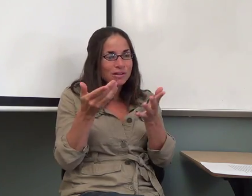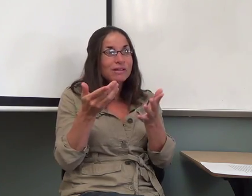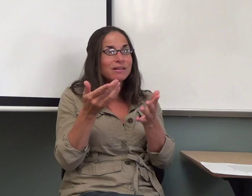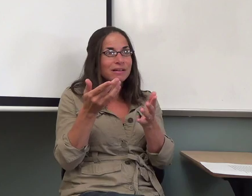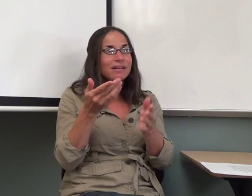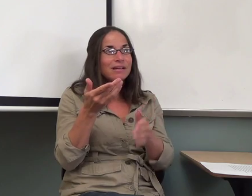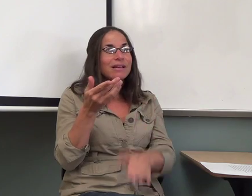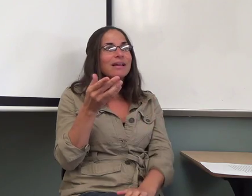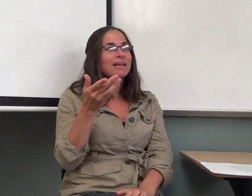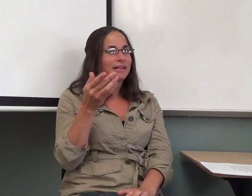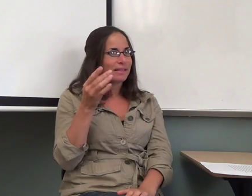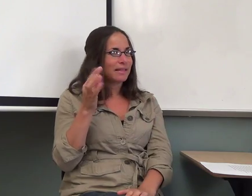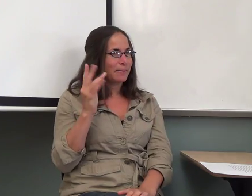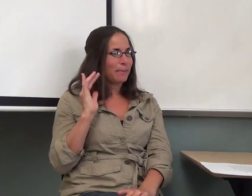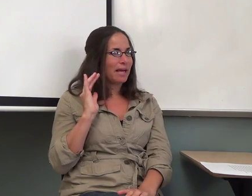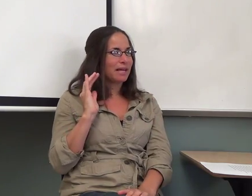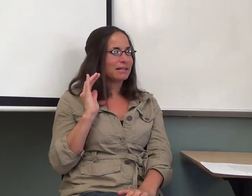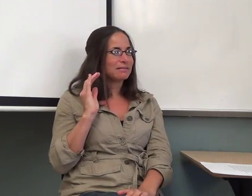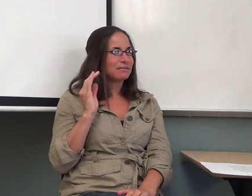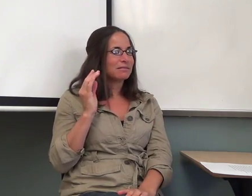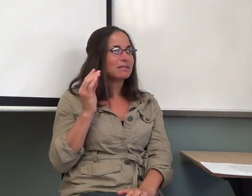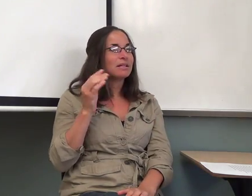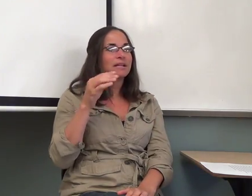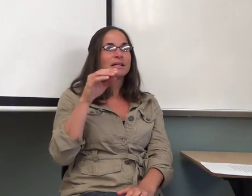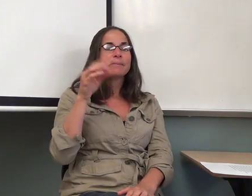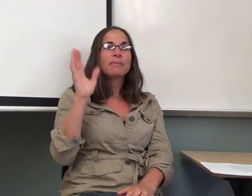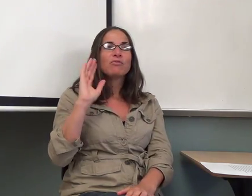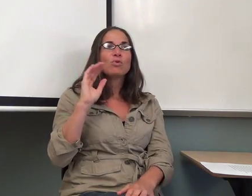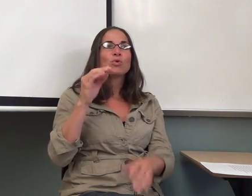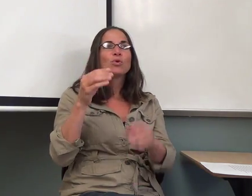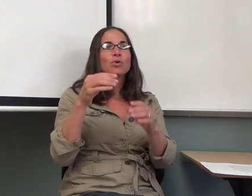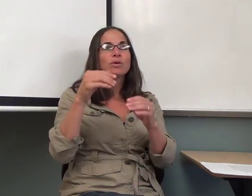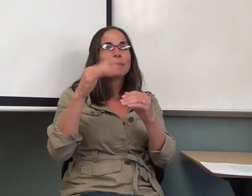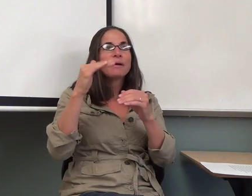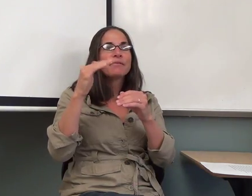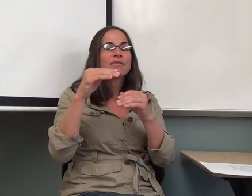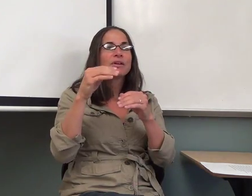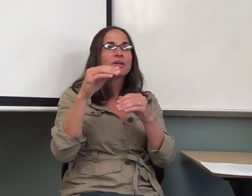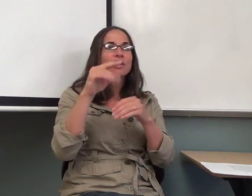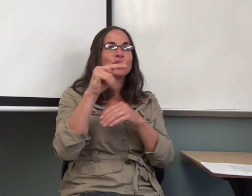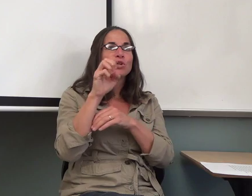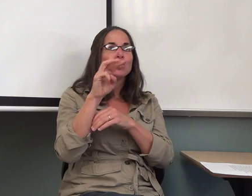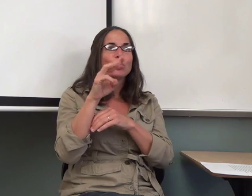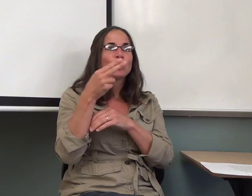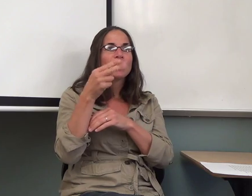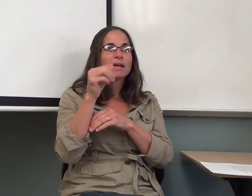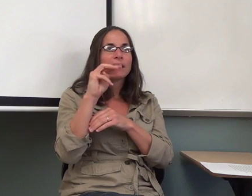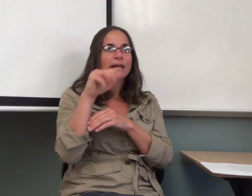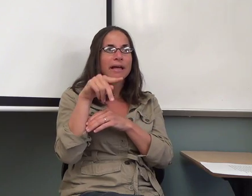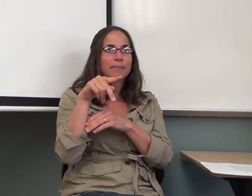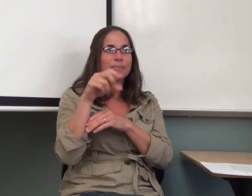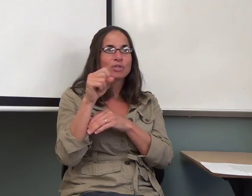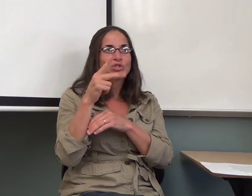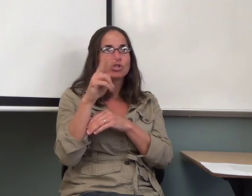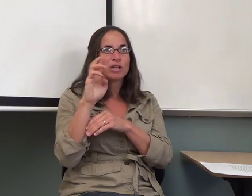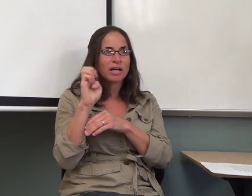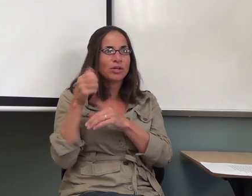Now think back to what we studied a minute ago. New Hampshire. That's a state, isn't it? Isn't that a place? Yeah. Yeah? Okay, hold on.